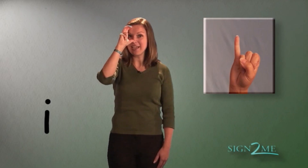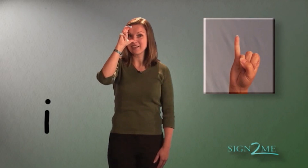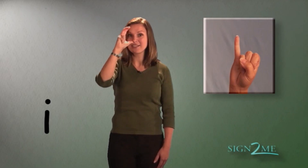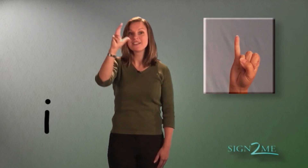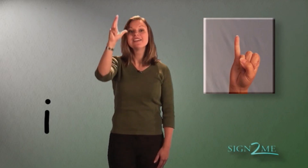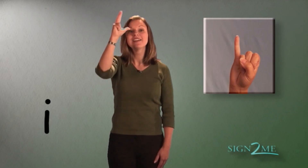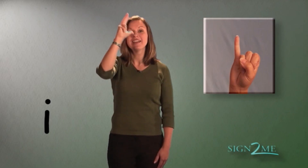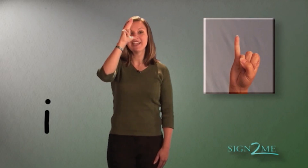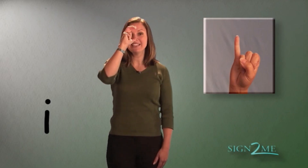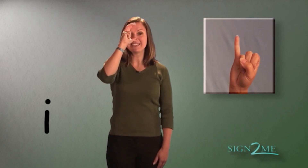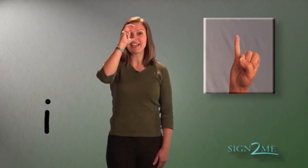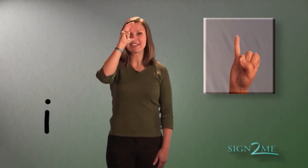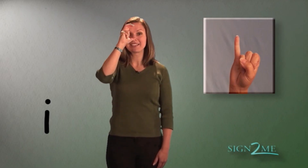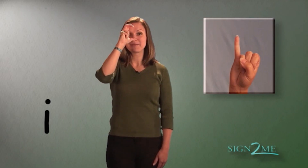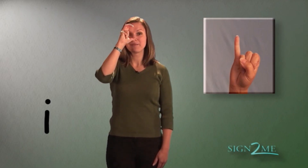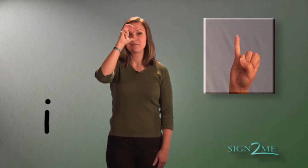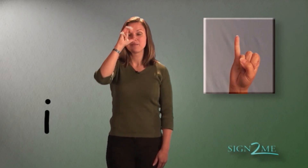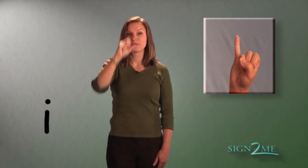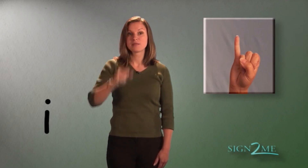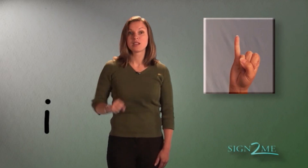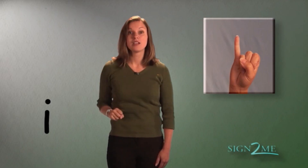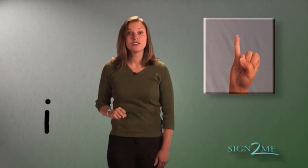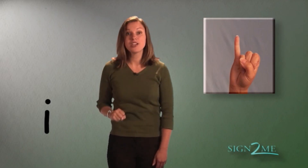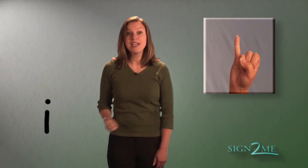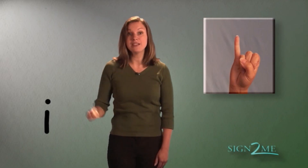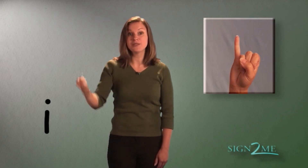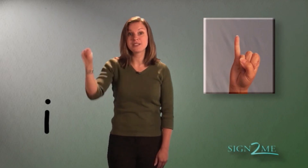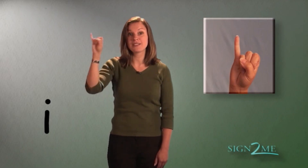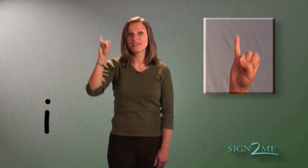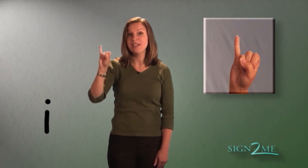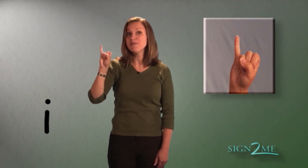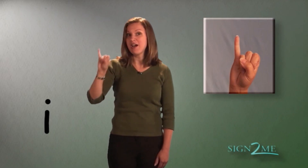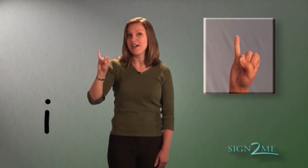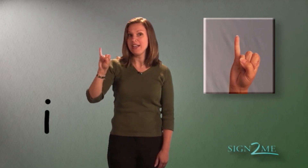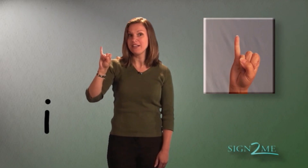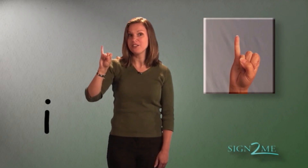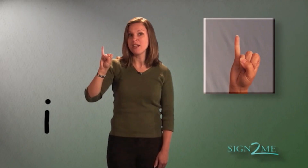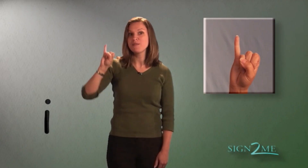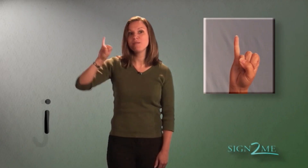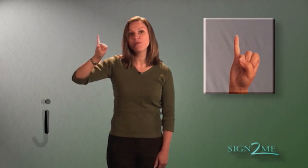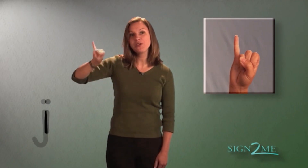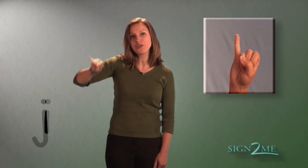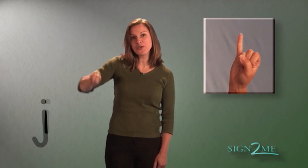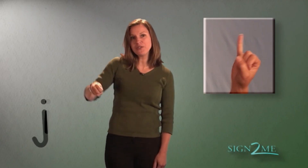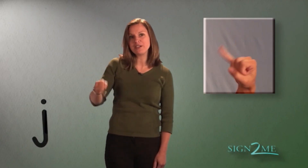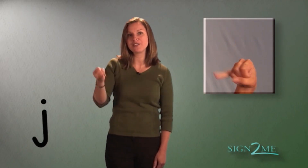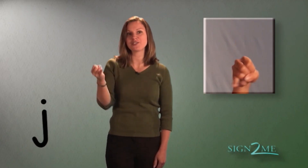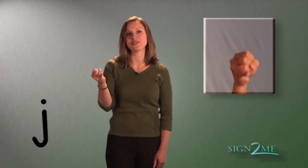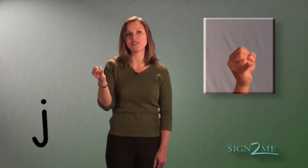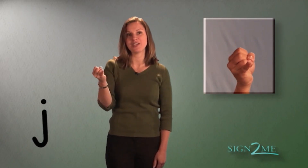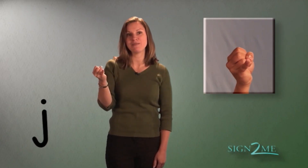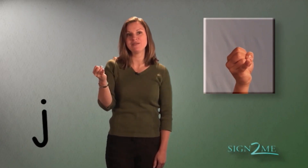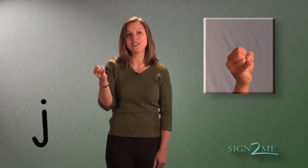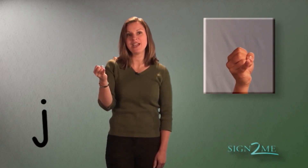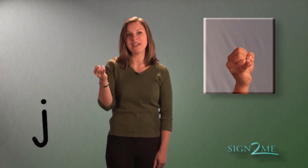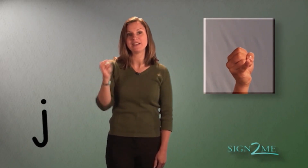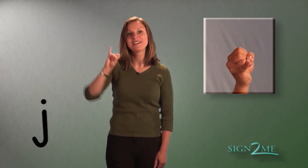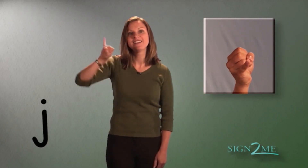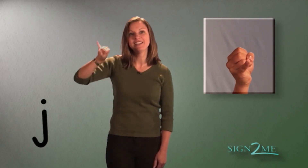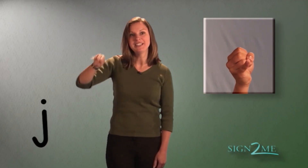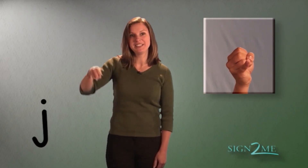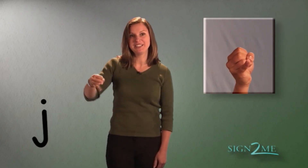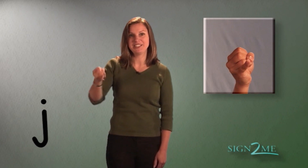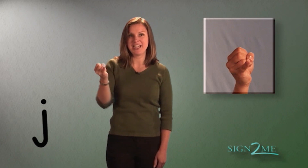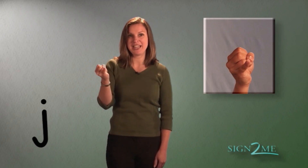of an insect. Insect. J uses the same I hand shape, but we curve it to show the shape of a